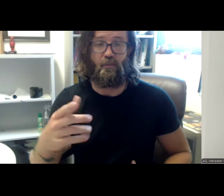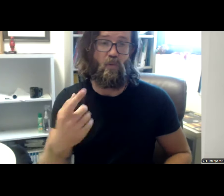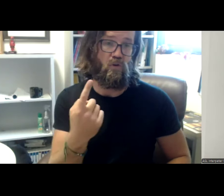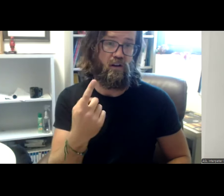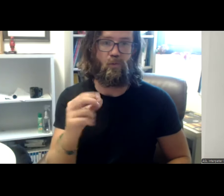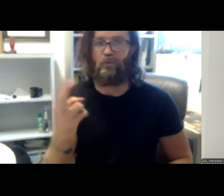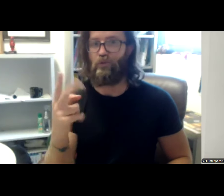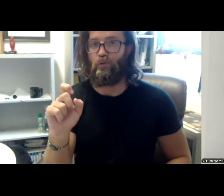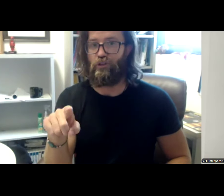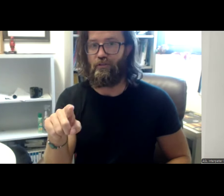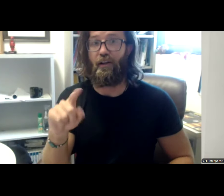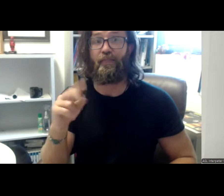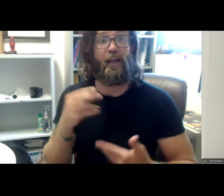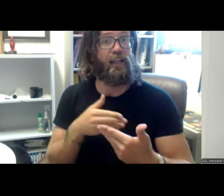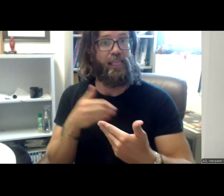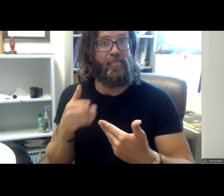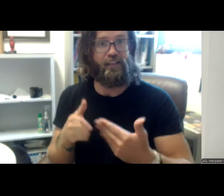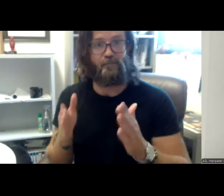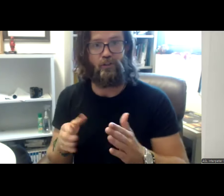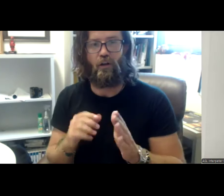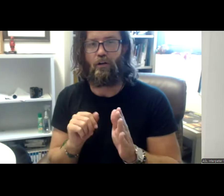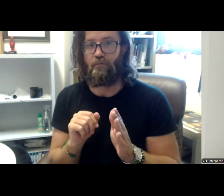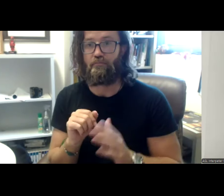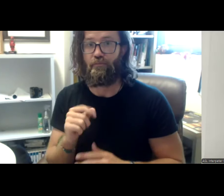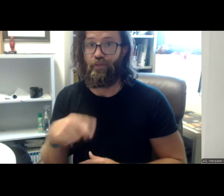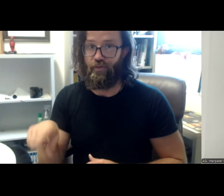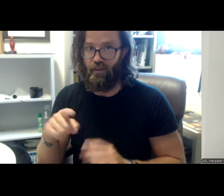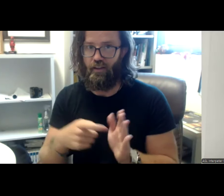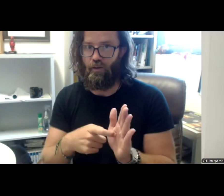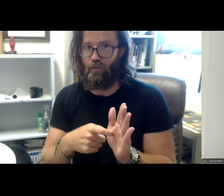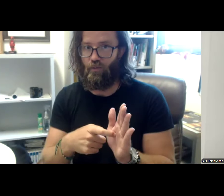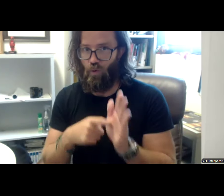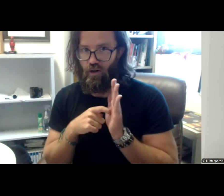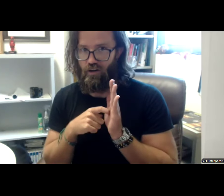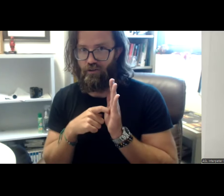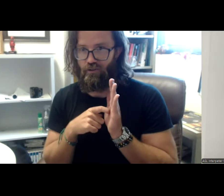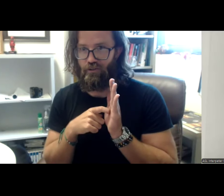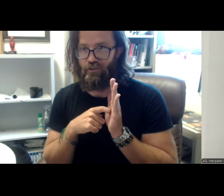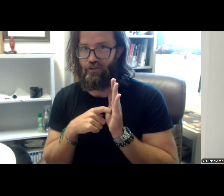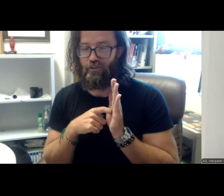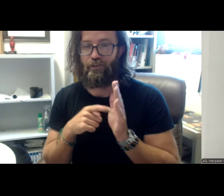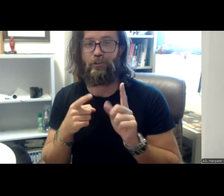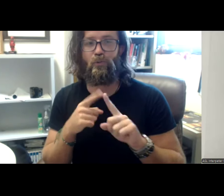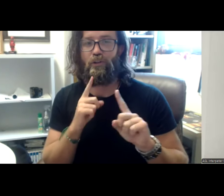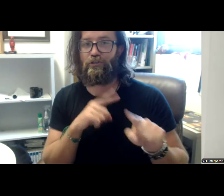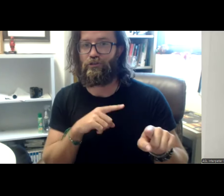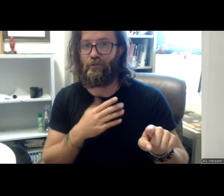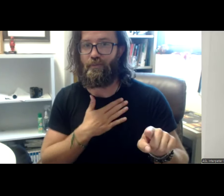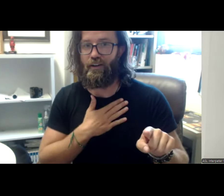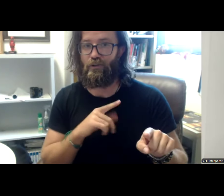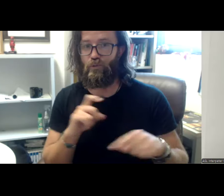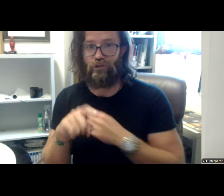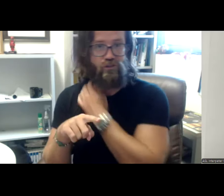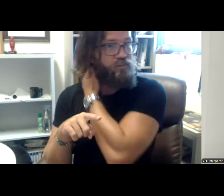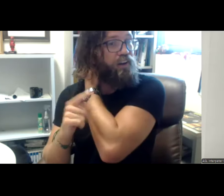question, maybe 1 or 2 questions. And then the next person, I of course will start this. The next person is